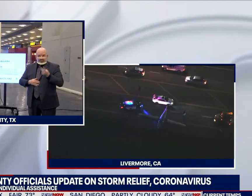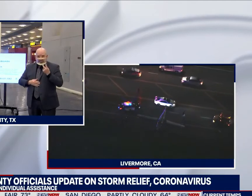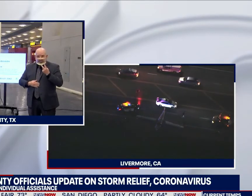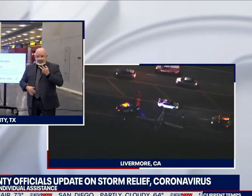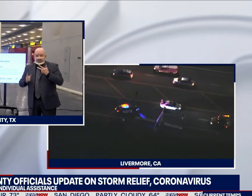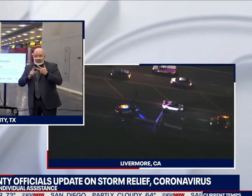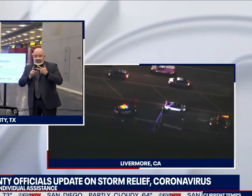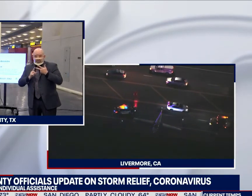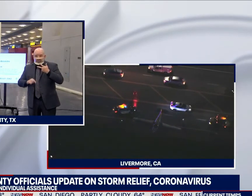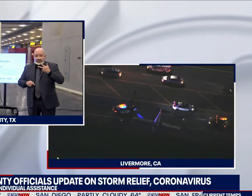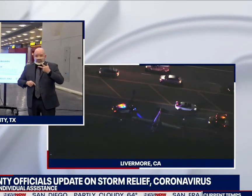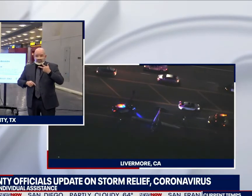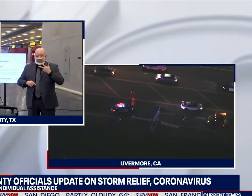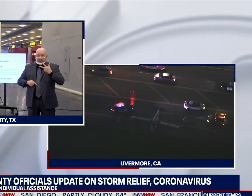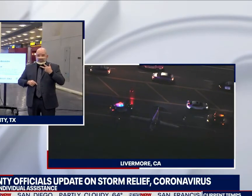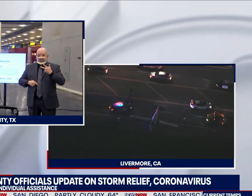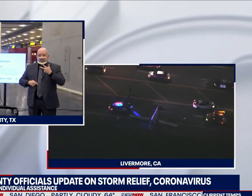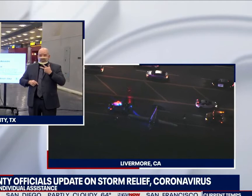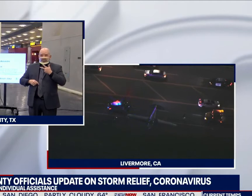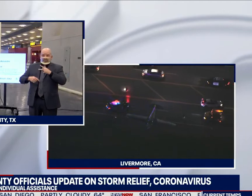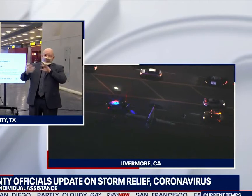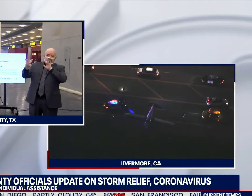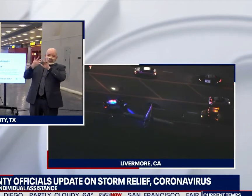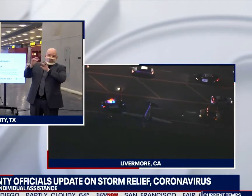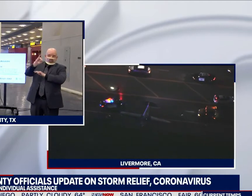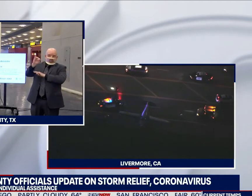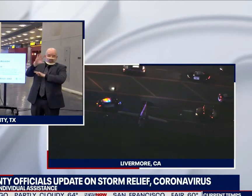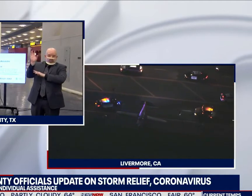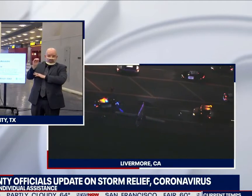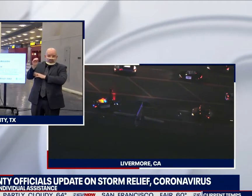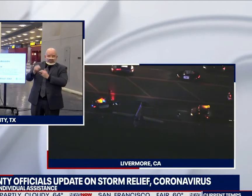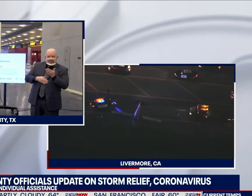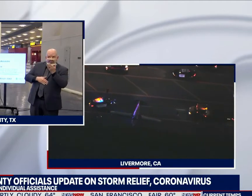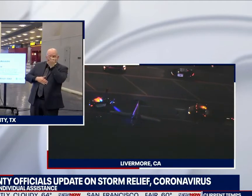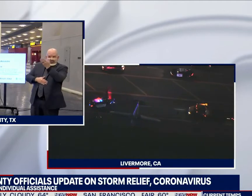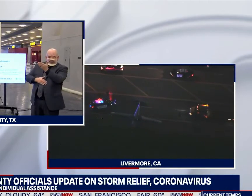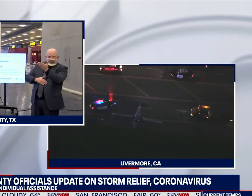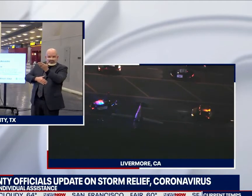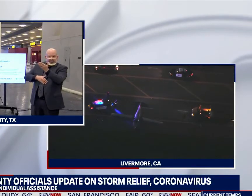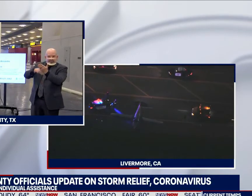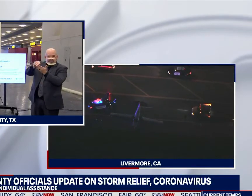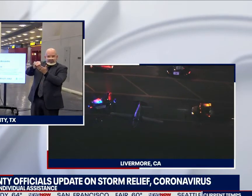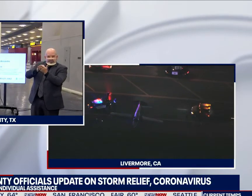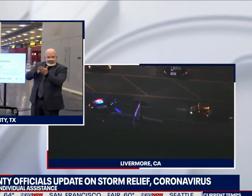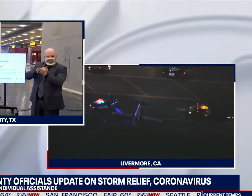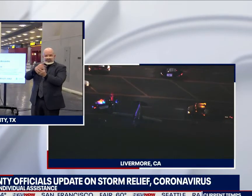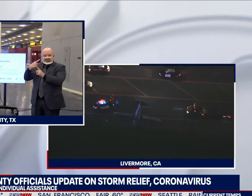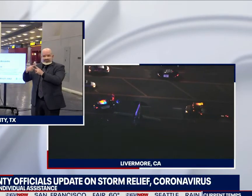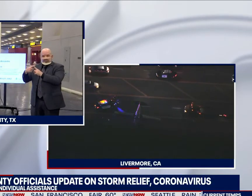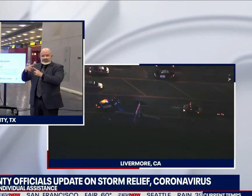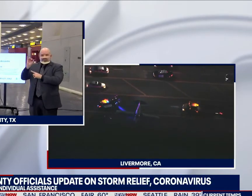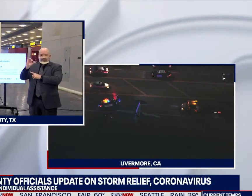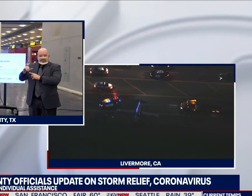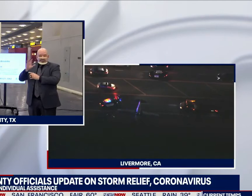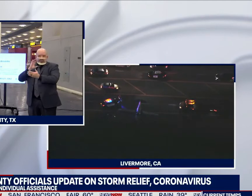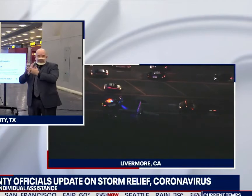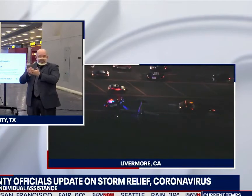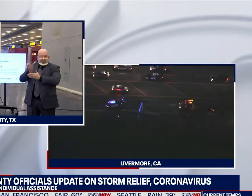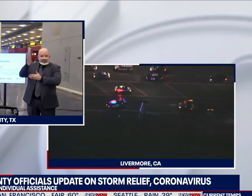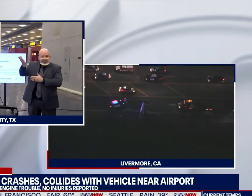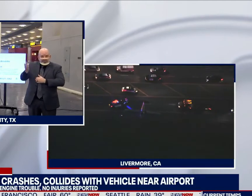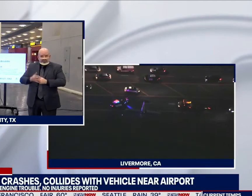insurance company first. If you submit a claim to FEMA before talking to your insurance company, they'll just tell you to go talk to your insurance company.